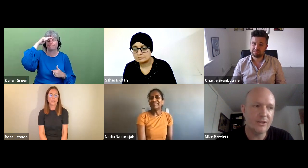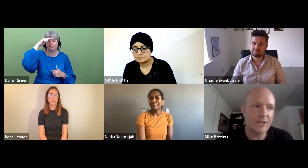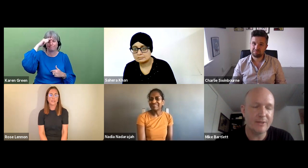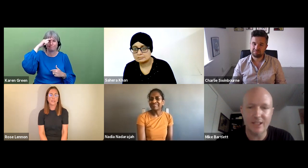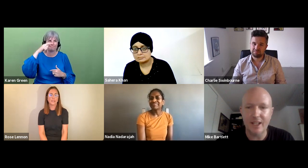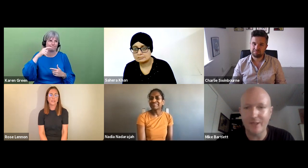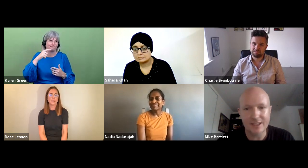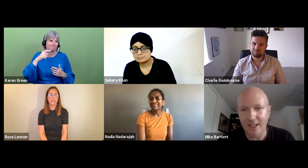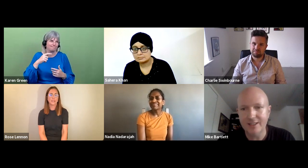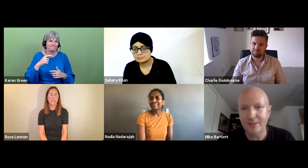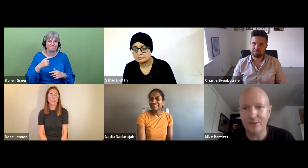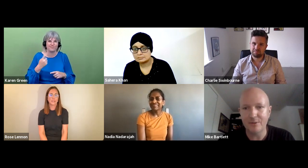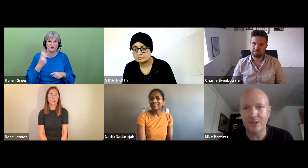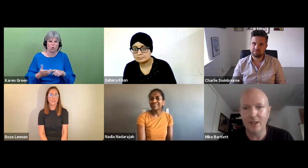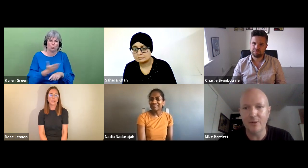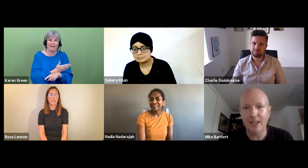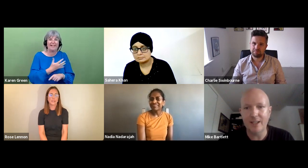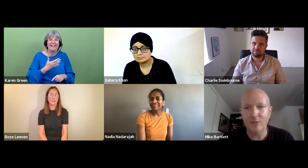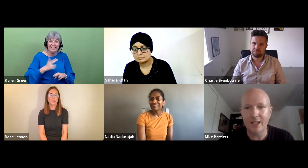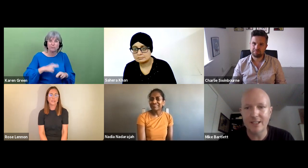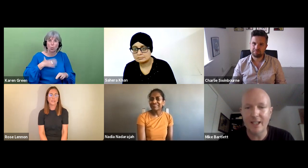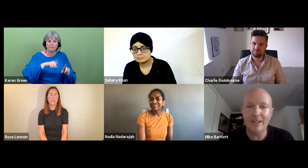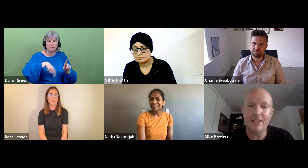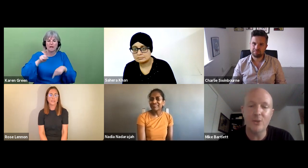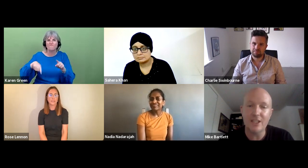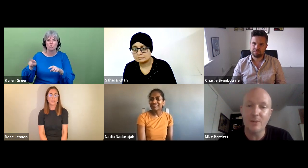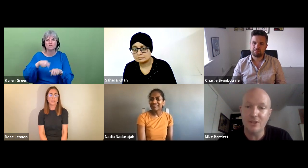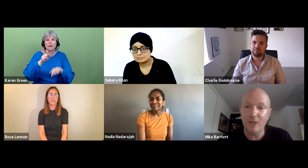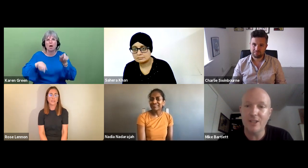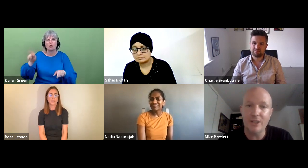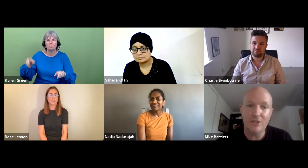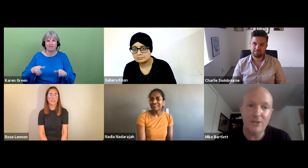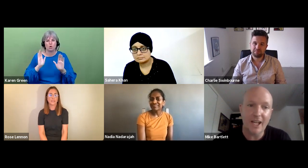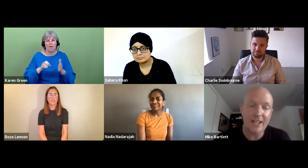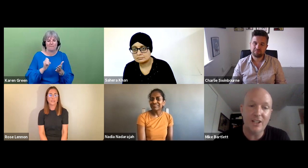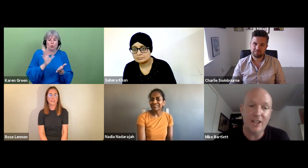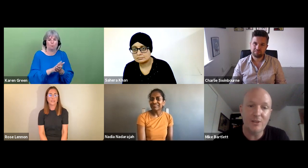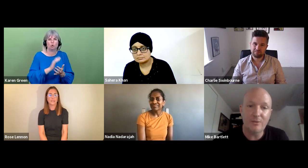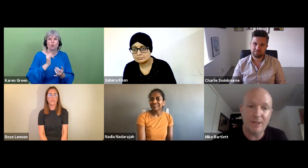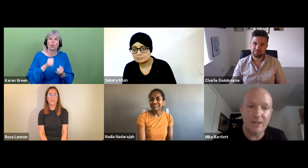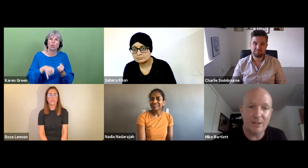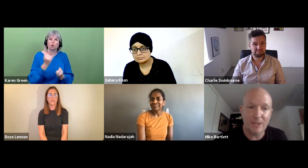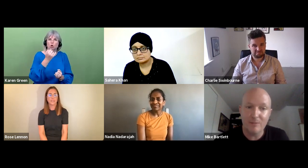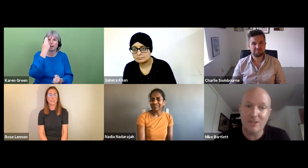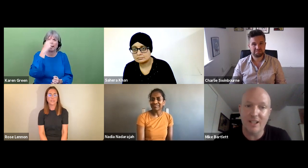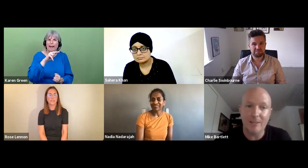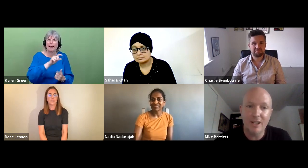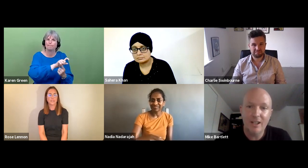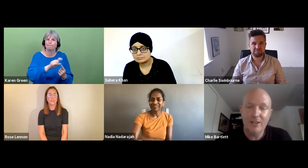have a diverse cast, if you know, then write the surname. And then of course, actually, as you write it, when you do that, and then you give them a surname, you then